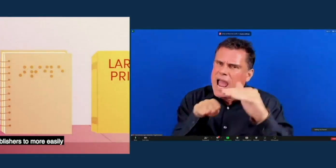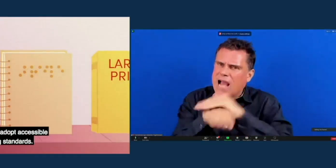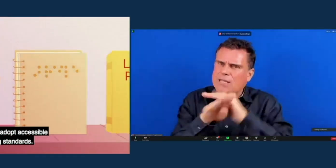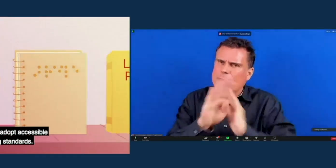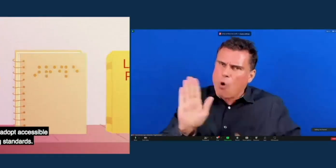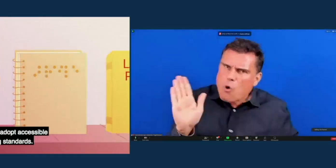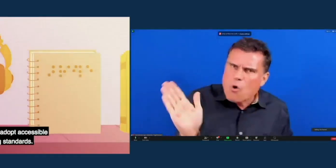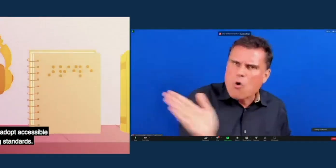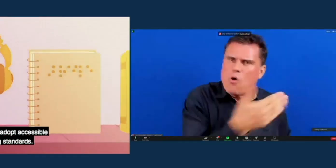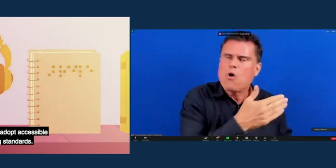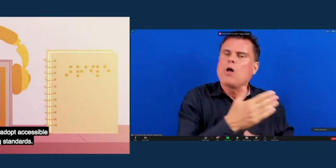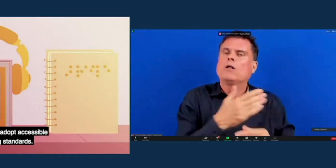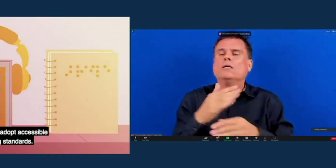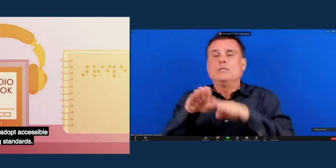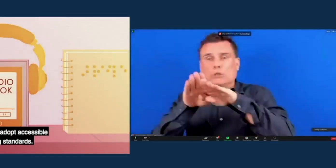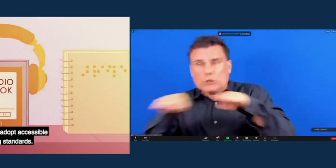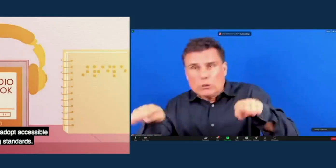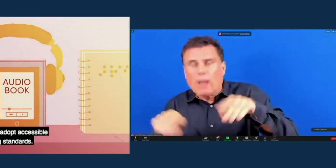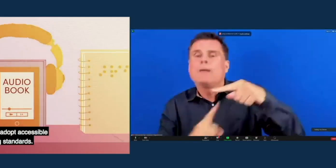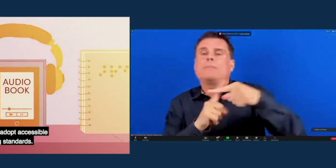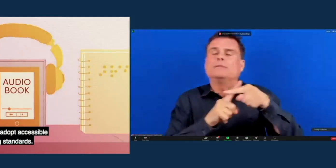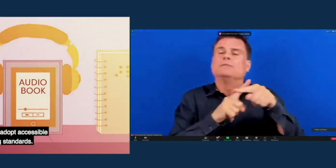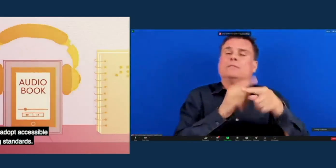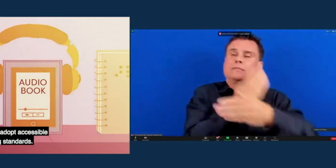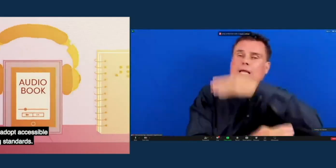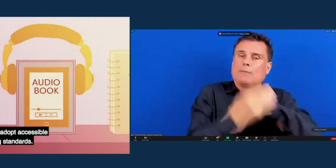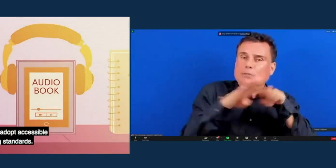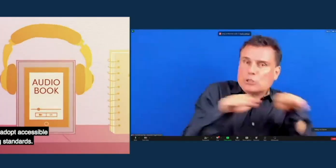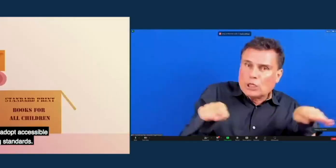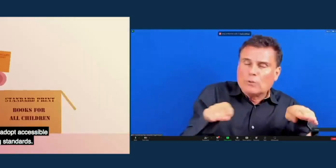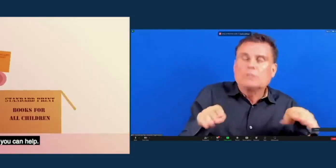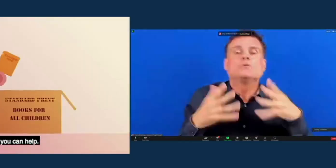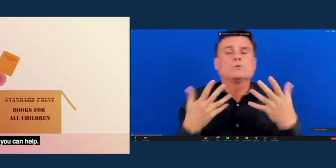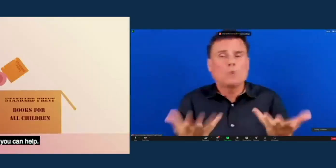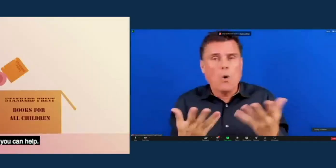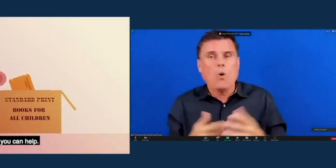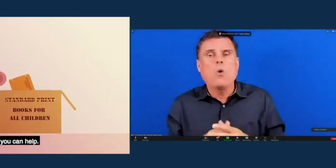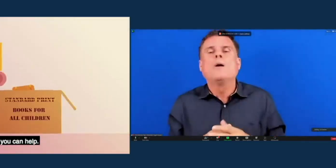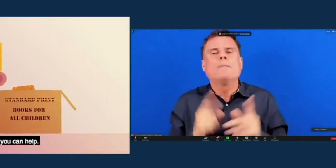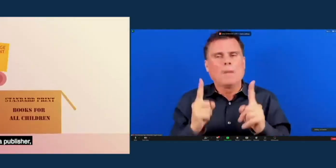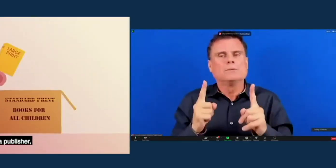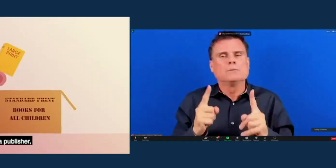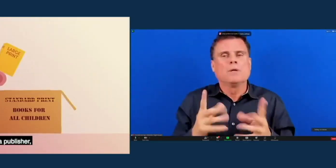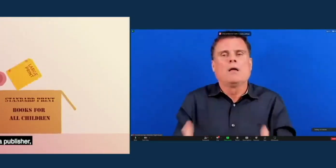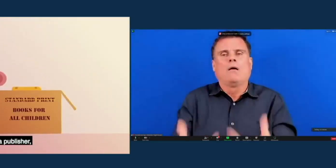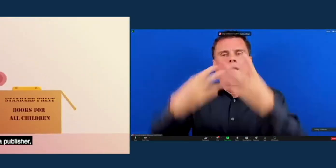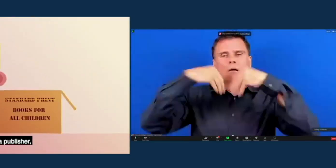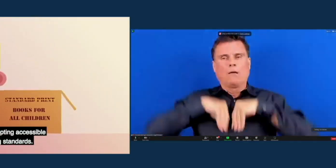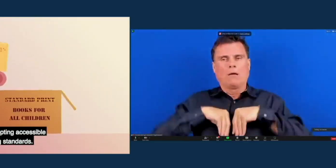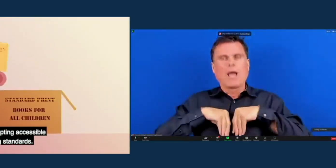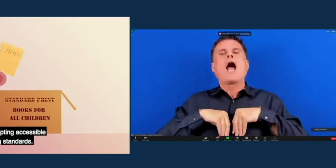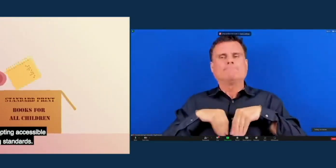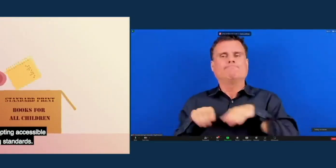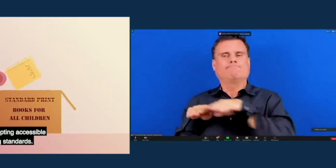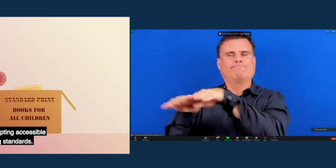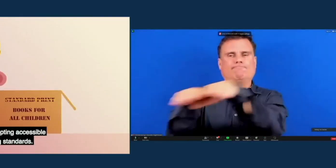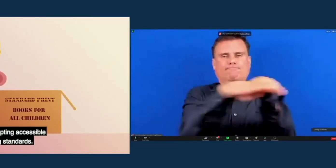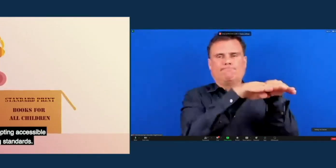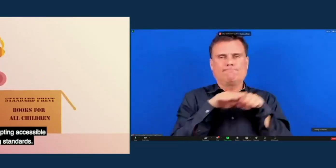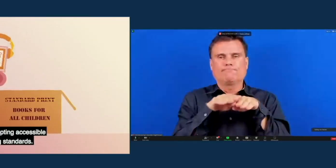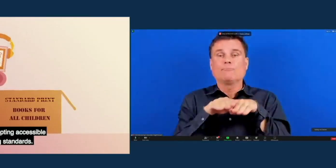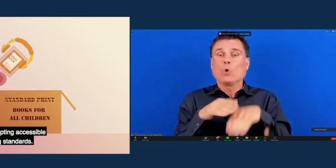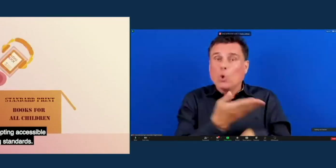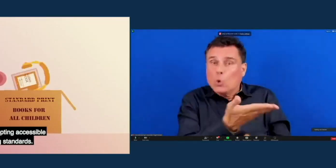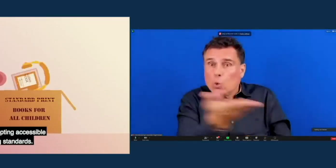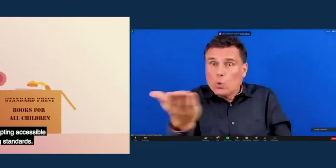easily and affordably adopt accessible publishing standards. Here's how you can help. If you're a publisher, commit to adopting